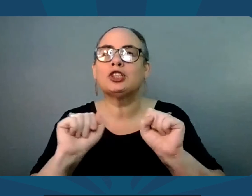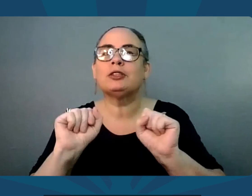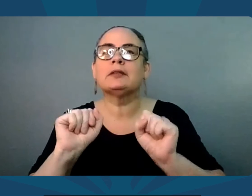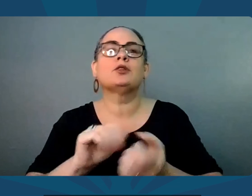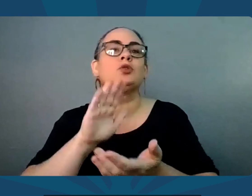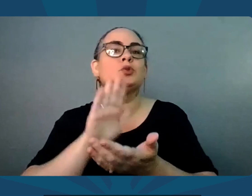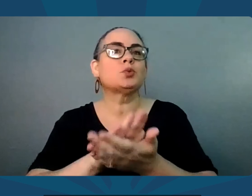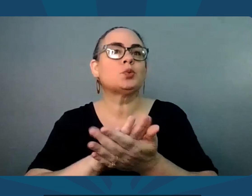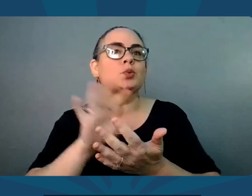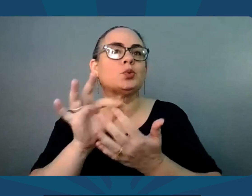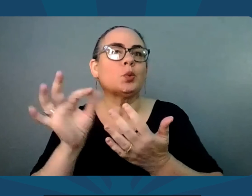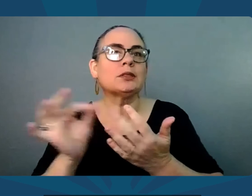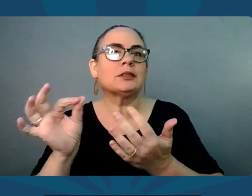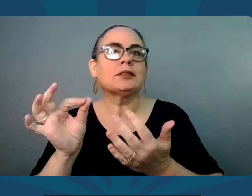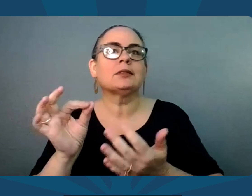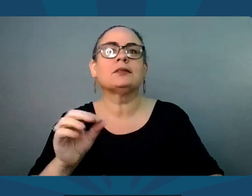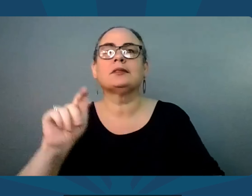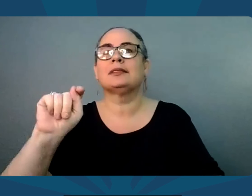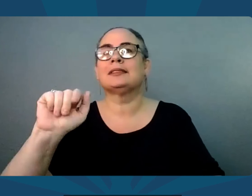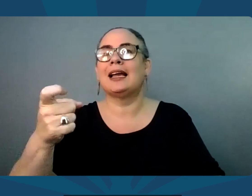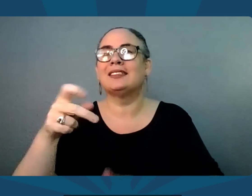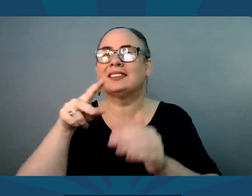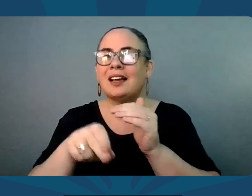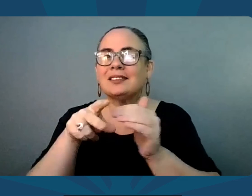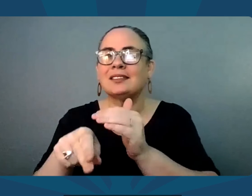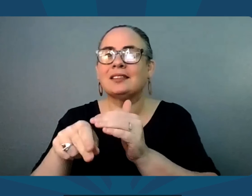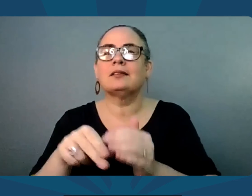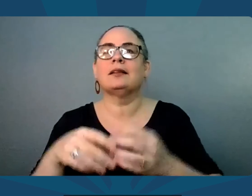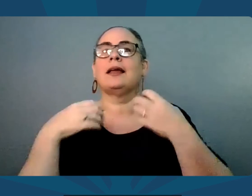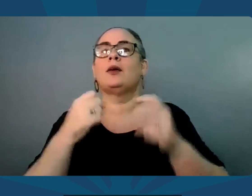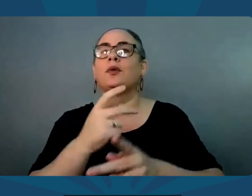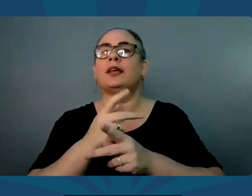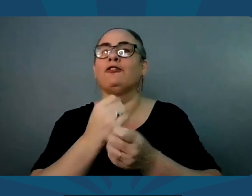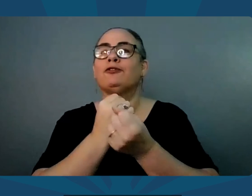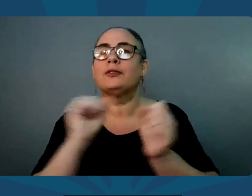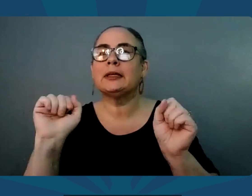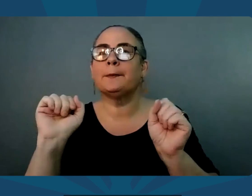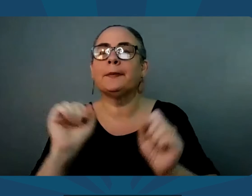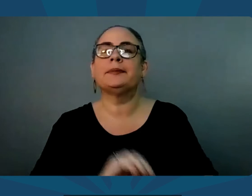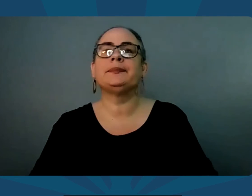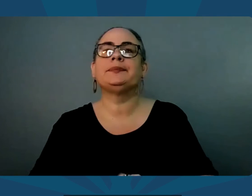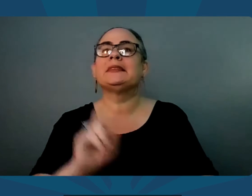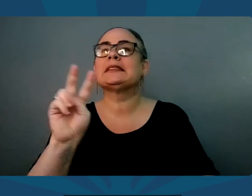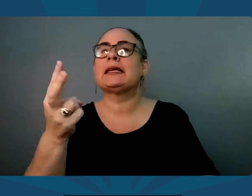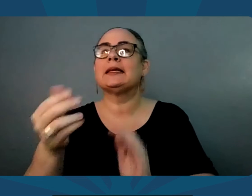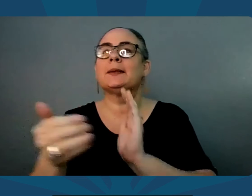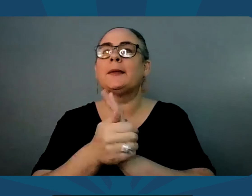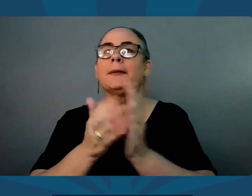like election integrity, border security, school choice, tax